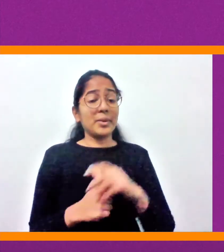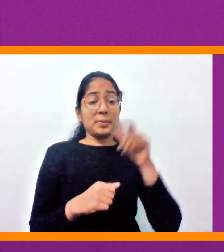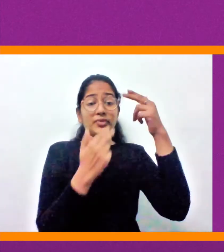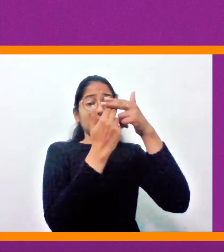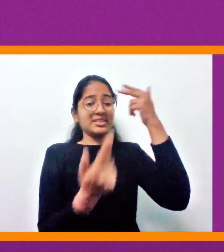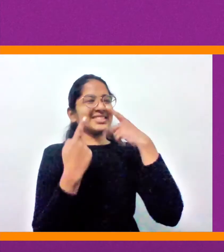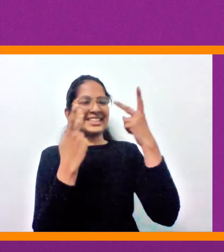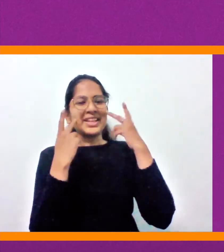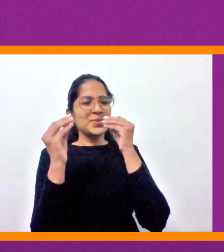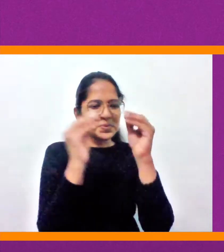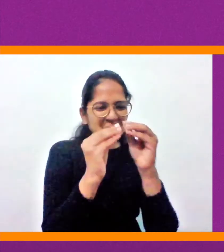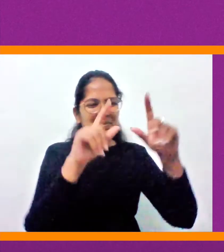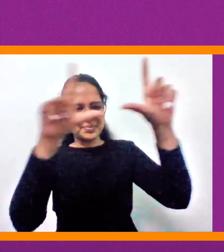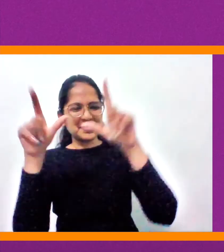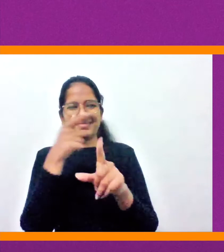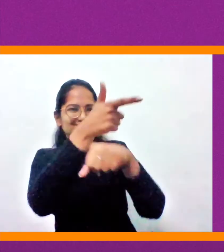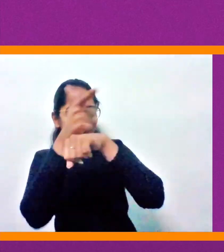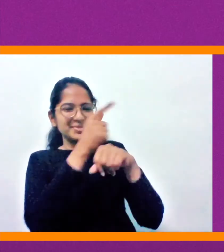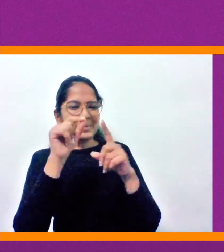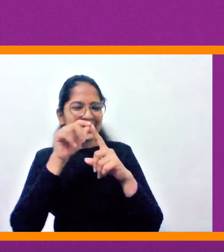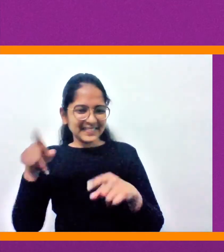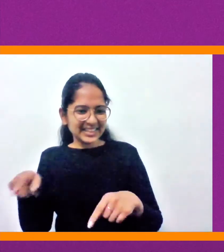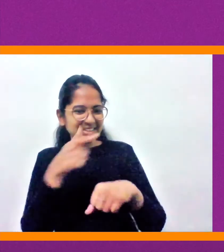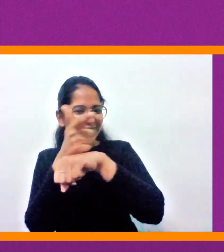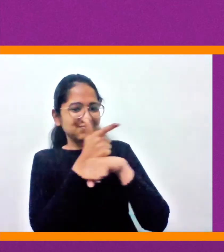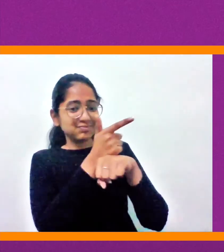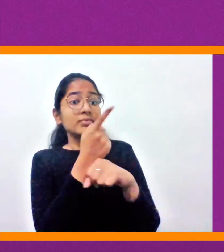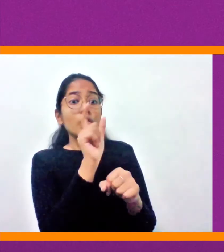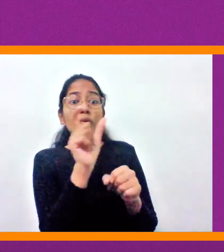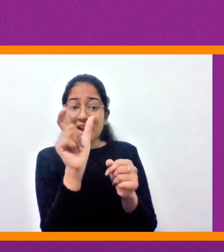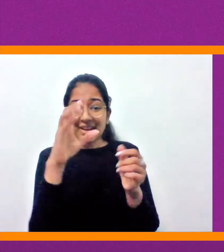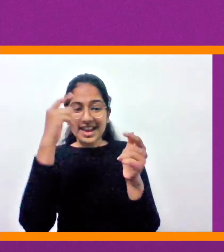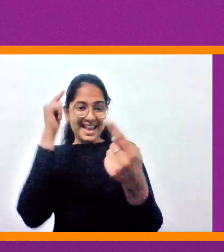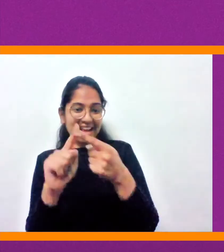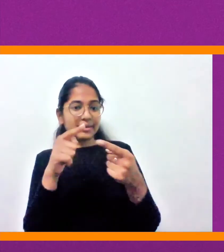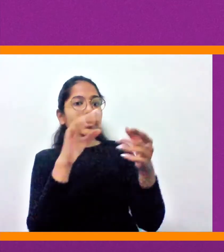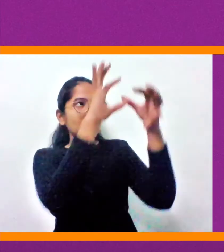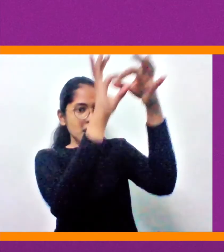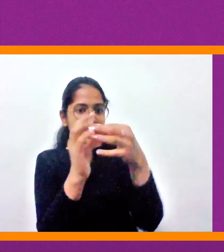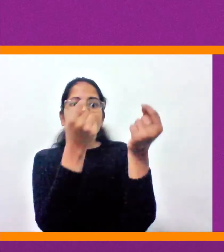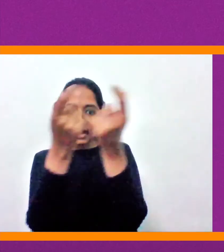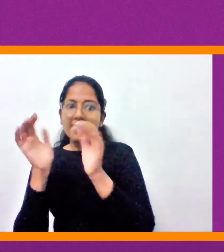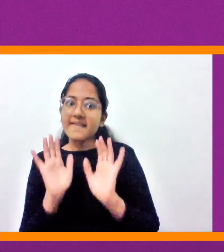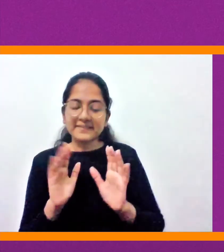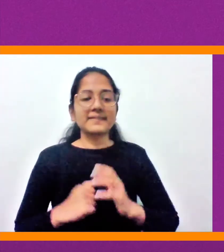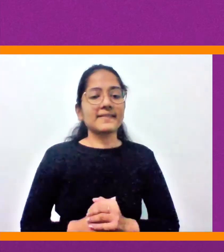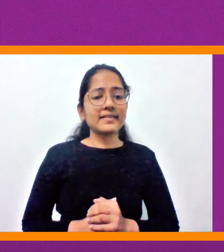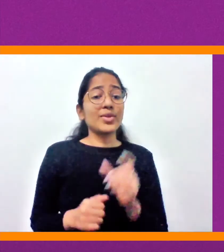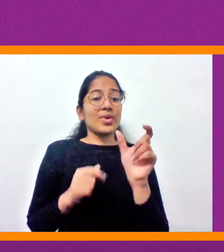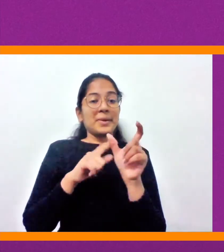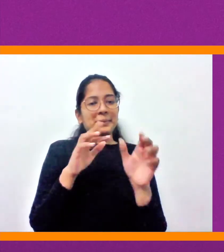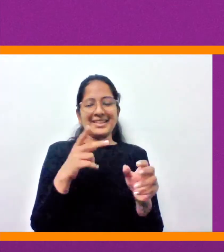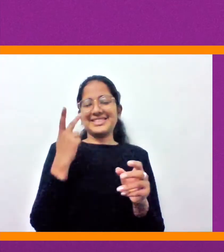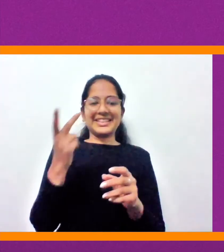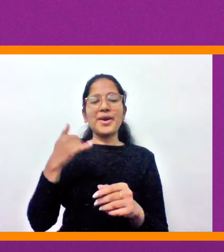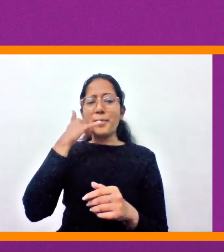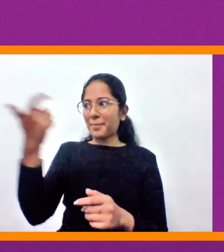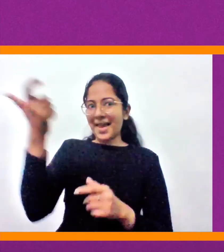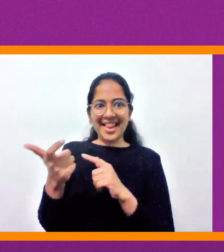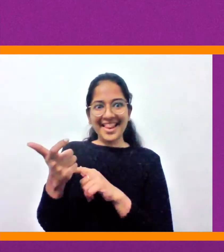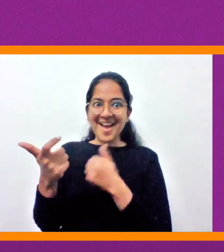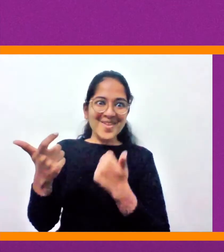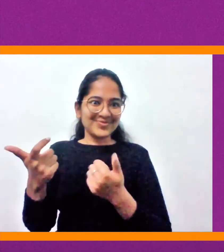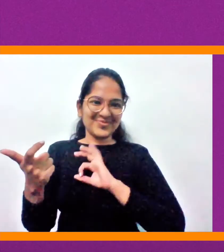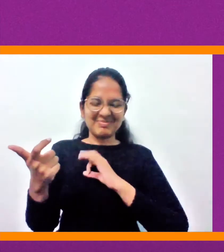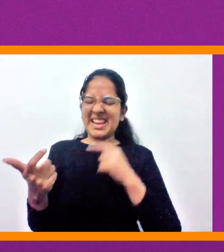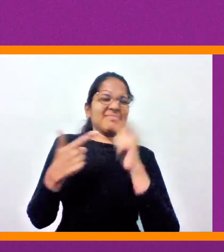valley of consent, where you have the time to exist in a maybe, a time of making a choice whether to walk together a while, to